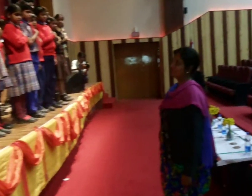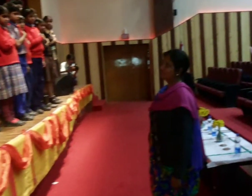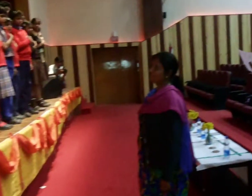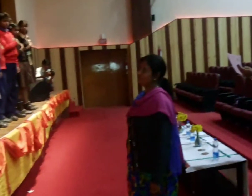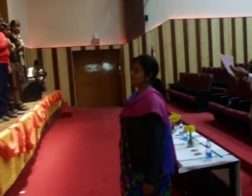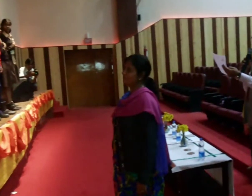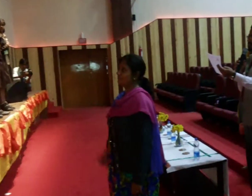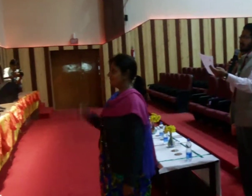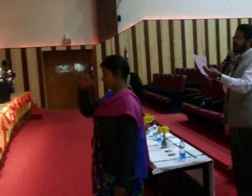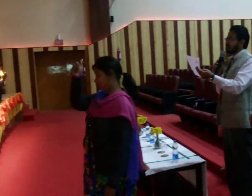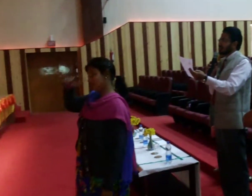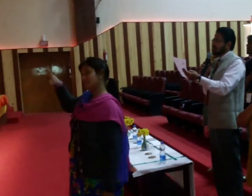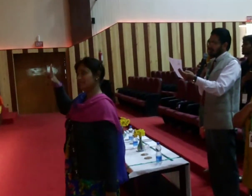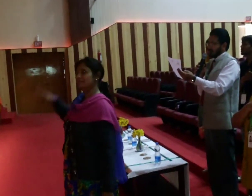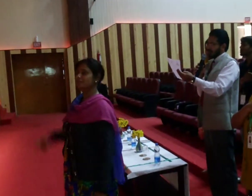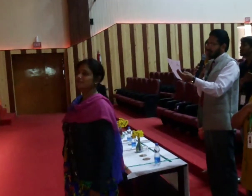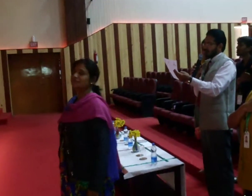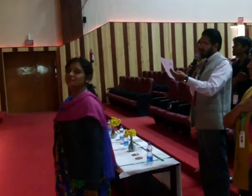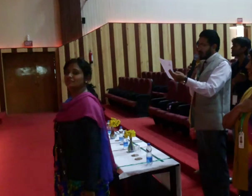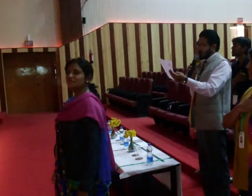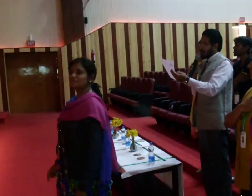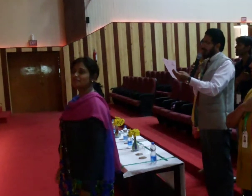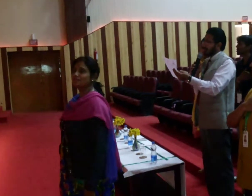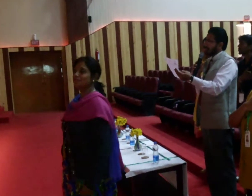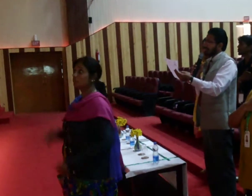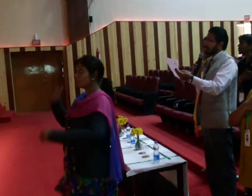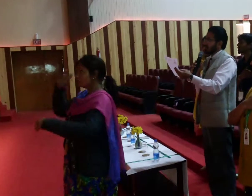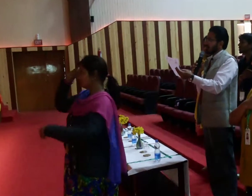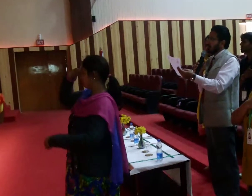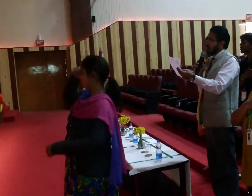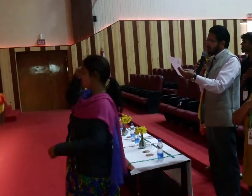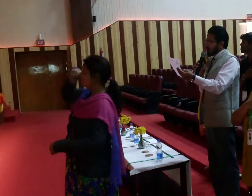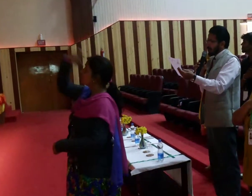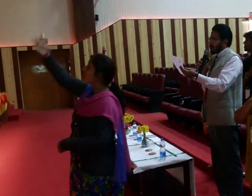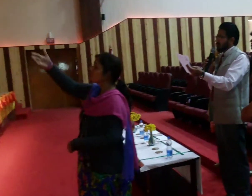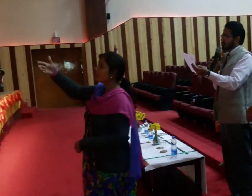nurture India's future.